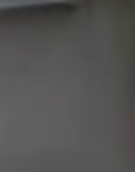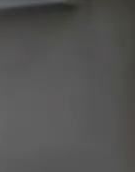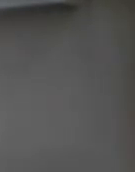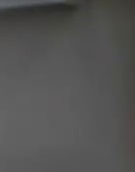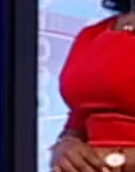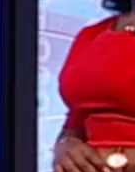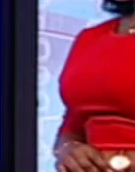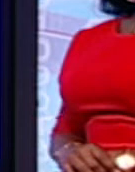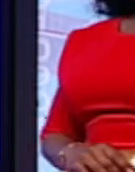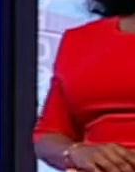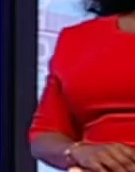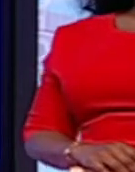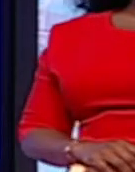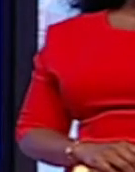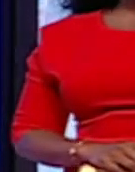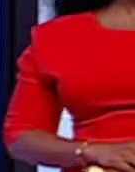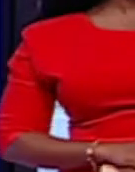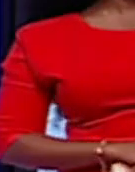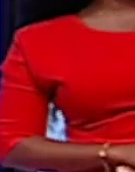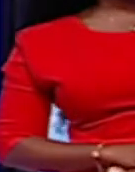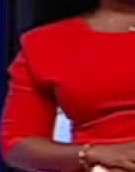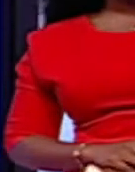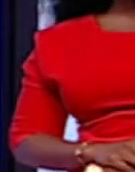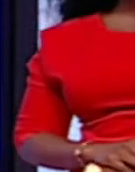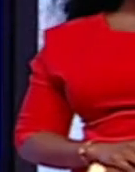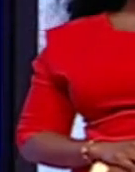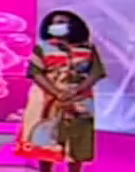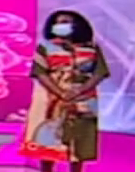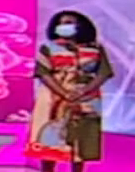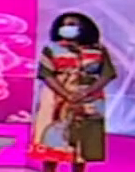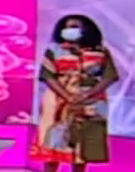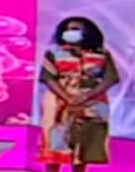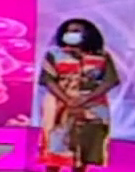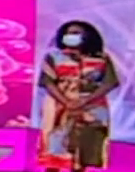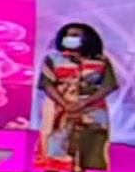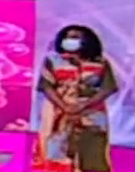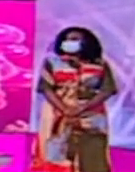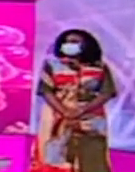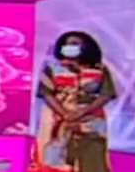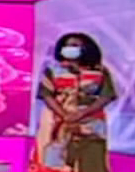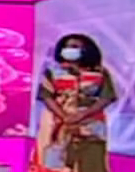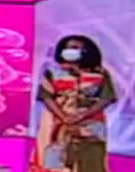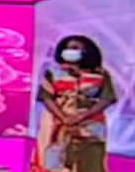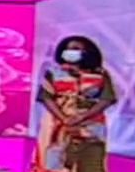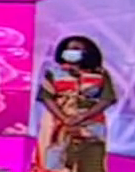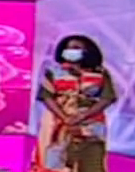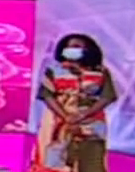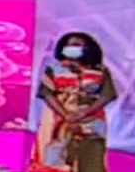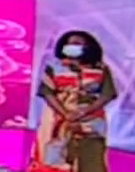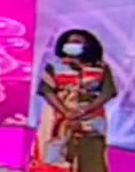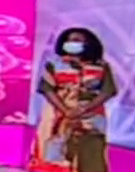Okay. Stay at home for 30 days. Interesting. Even after you're discharged. And that's by Dr. Bertha Sewa-Ai.